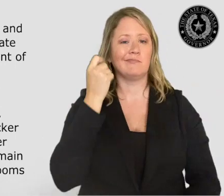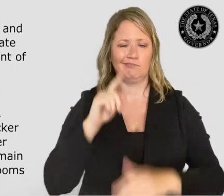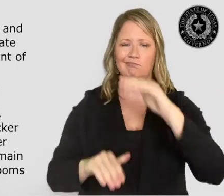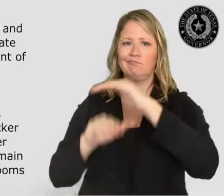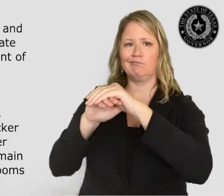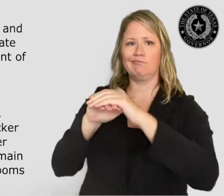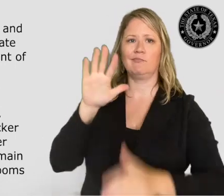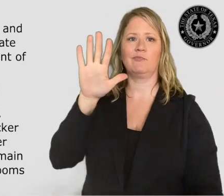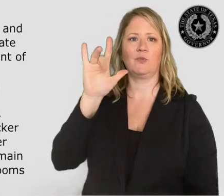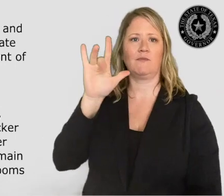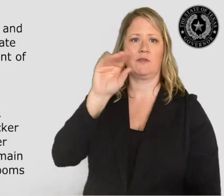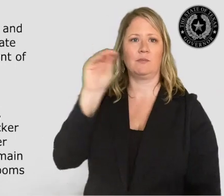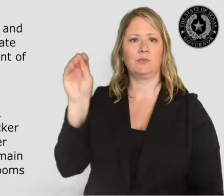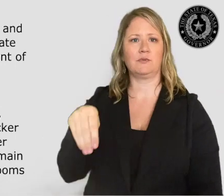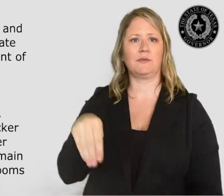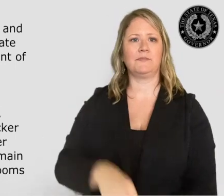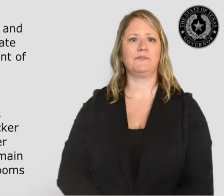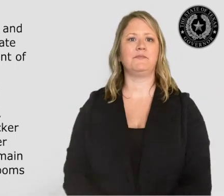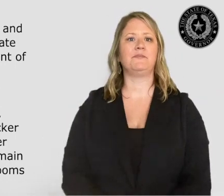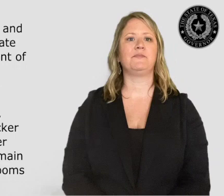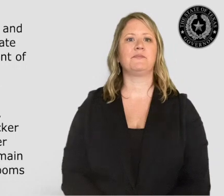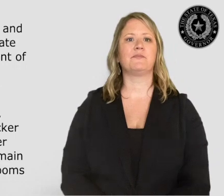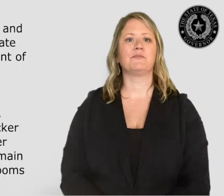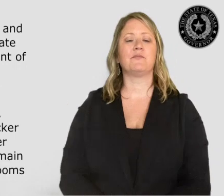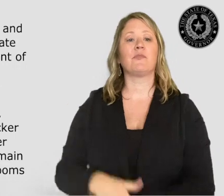closed, but restrooms may open.